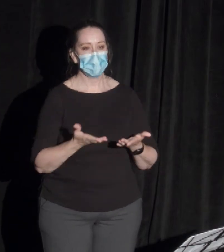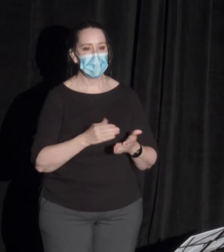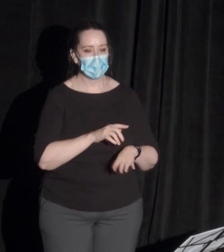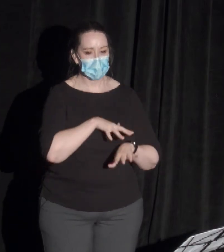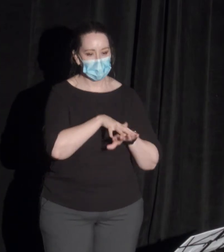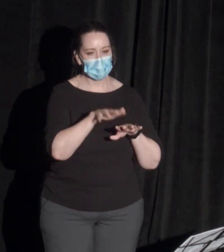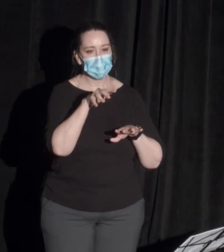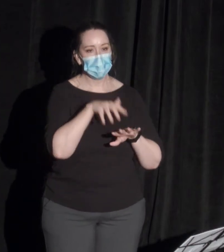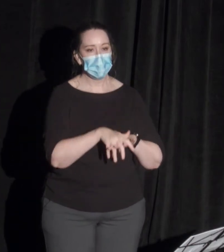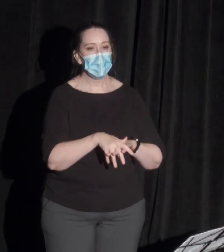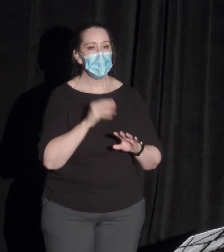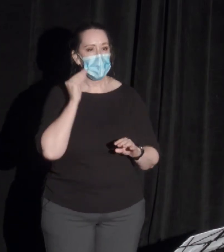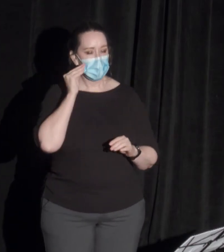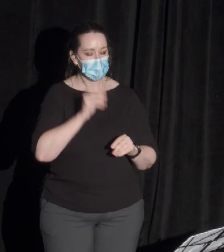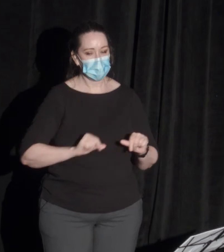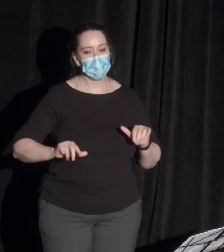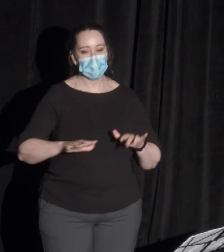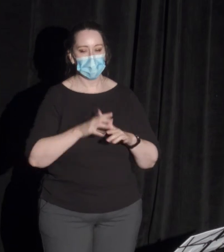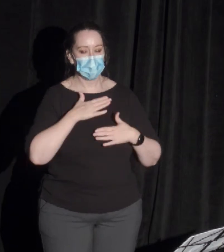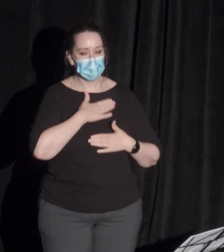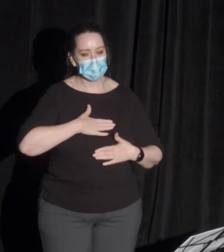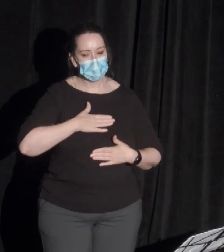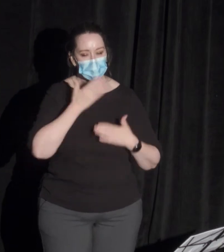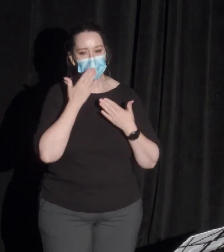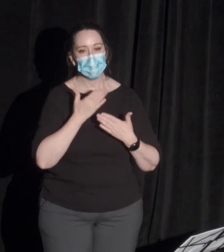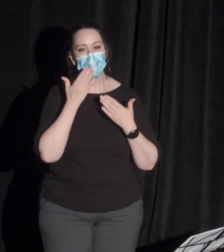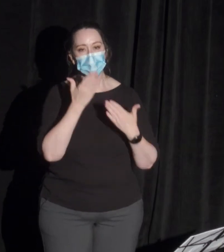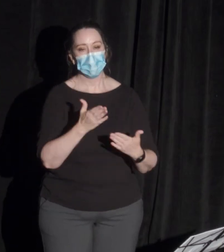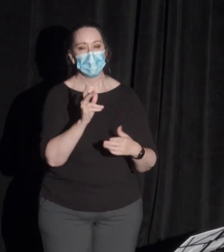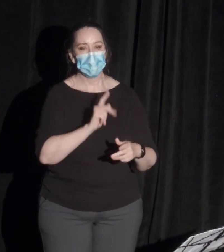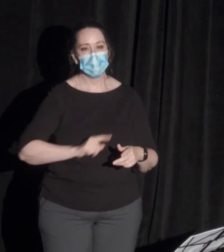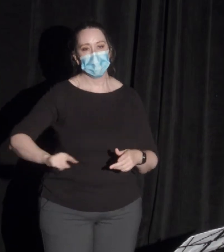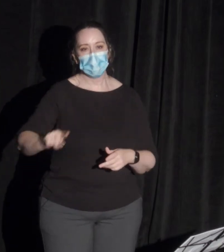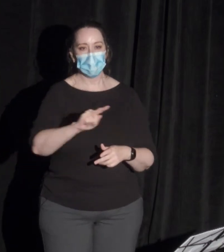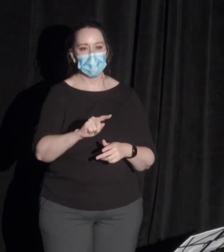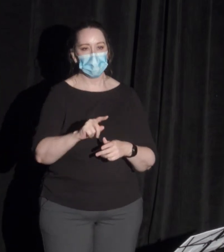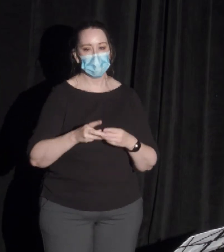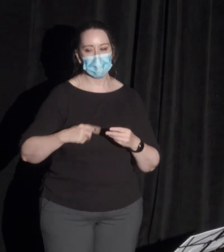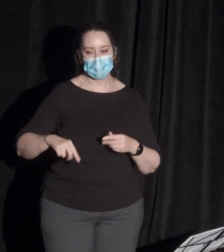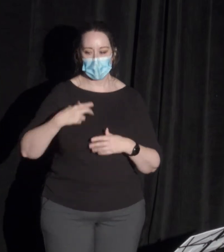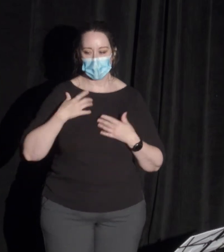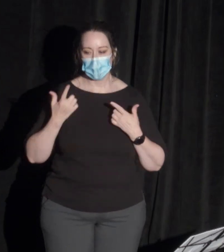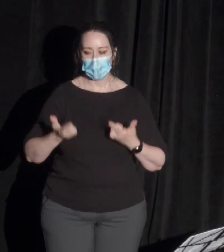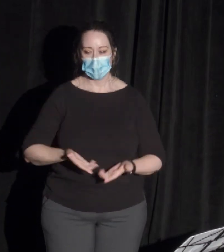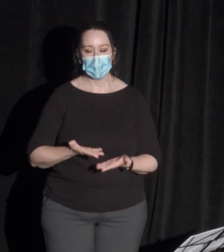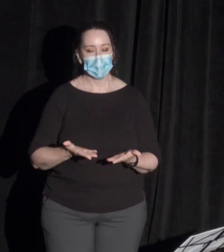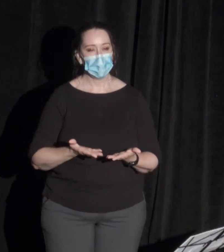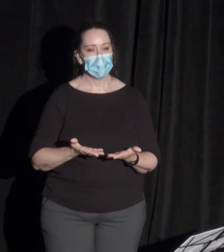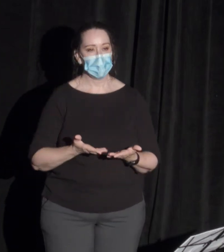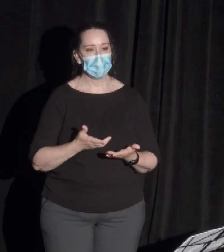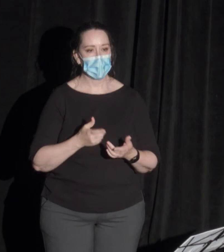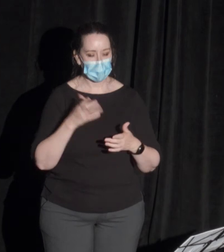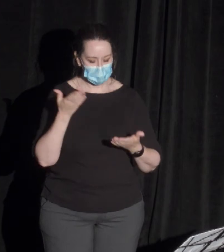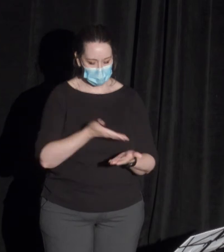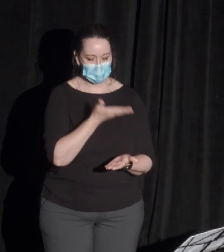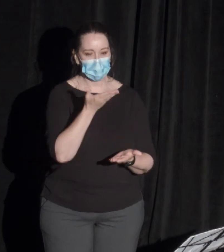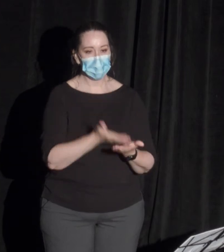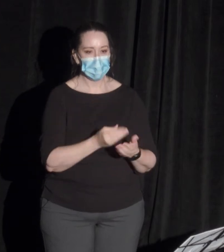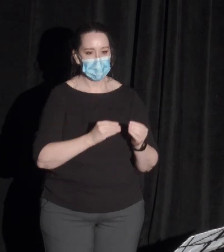have great appreciation and gratitude to those whose territory we occupy. And be it further resolved, the City of Chicago acknowledges